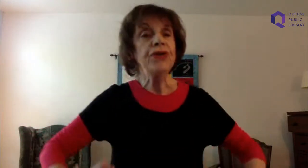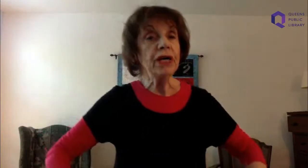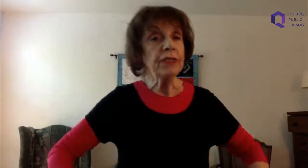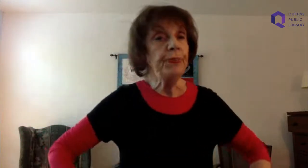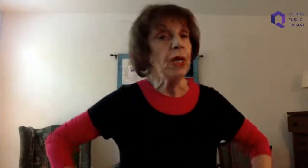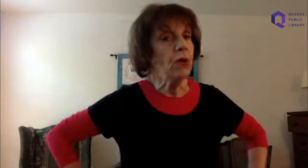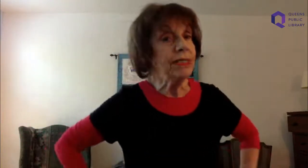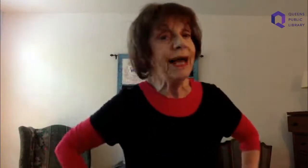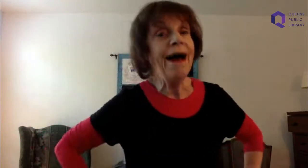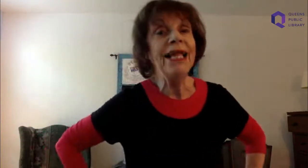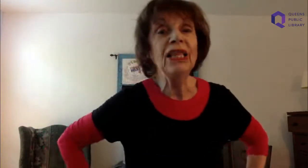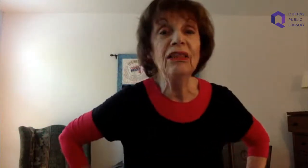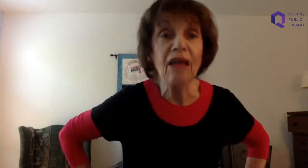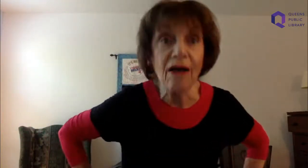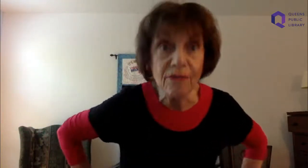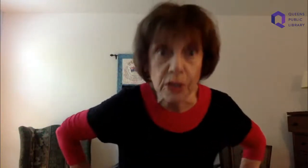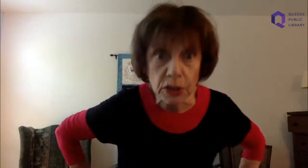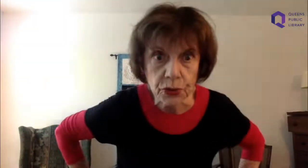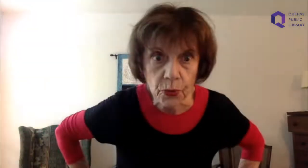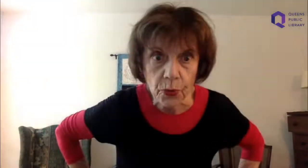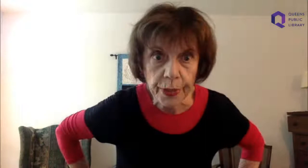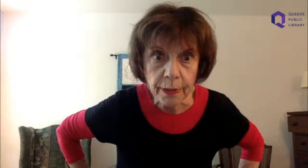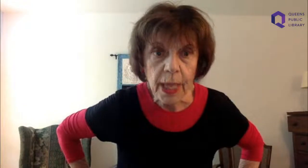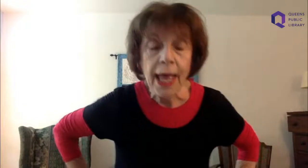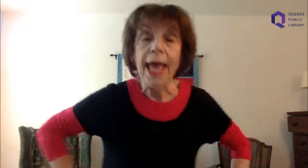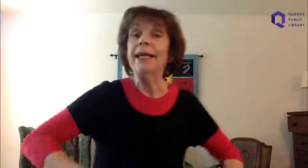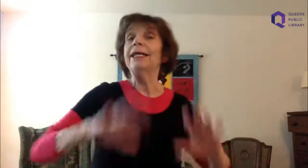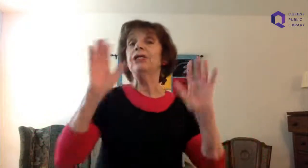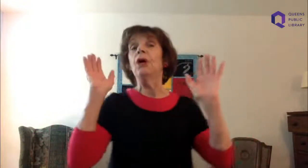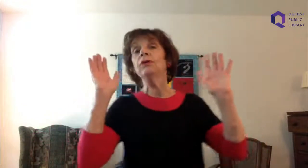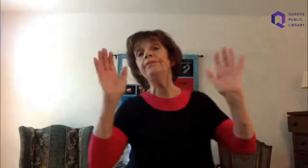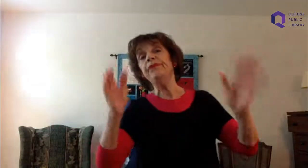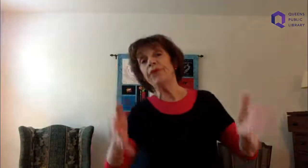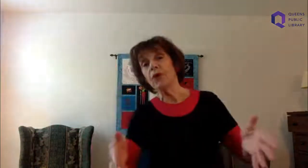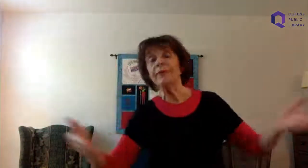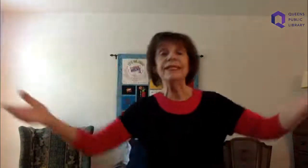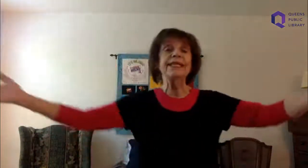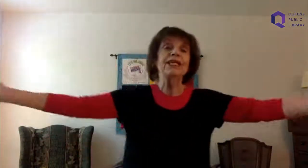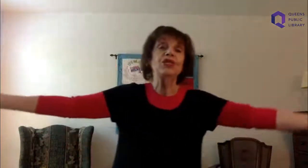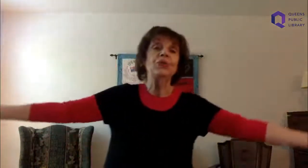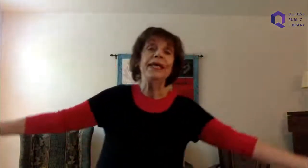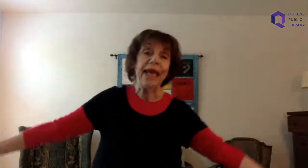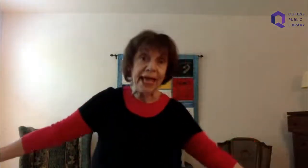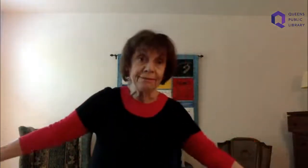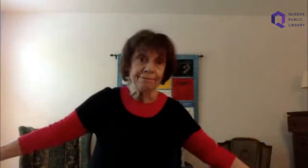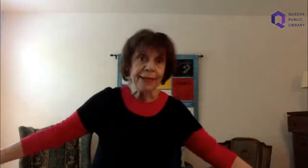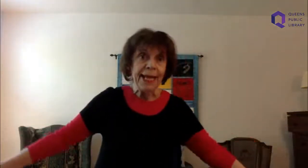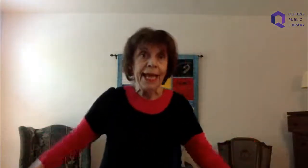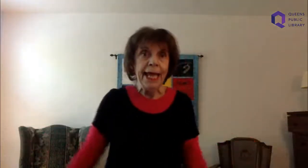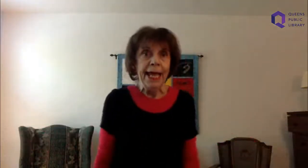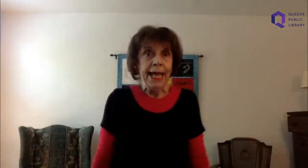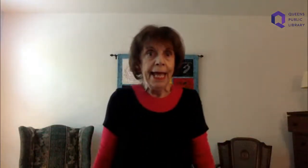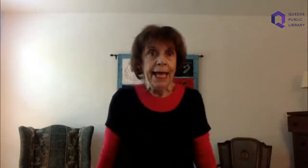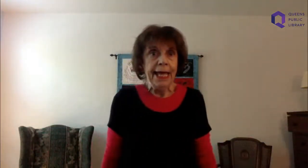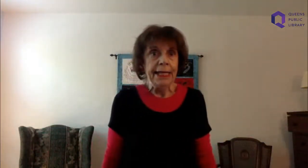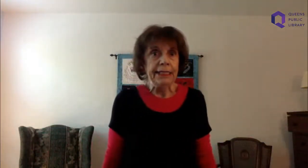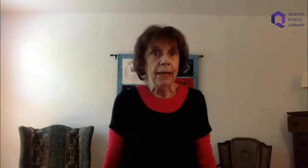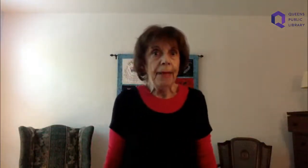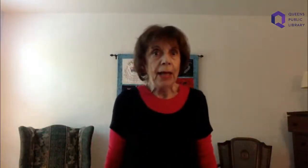just because I love this story, and I told it before, I'm going to tell it to you again. It's about